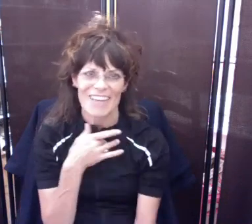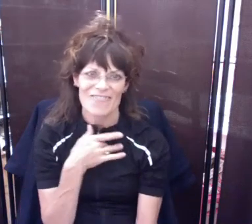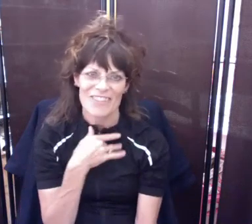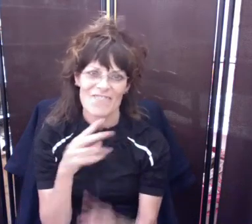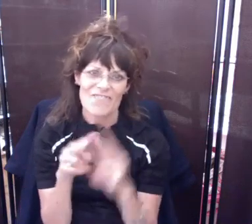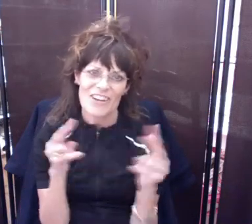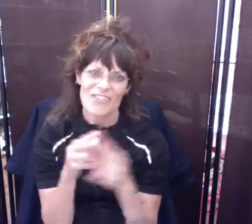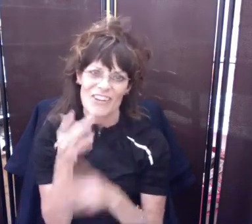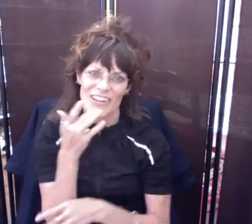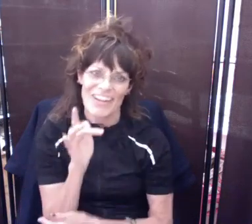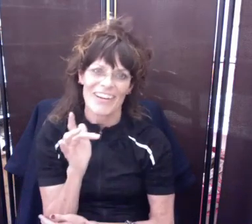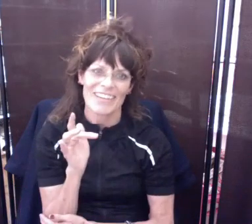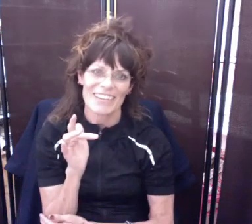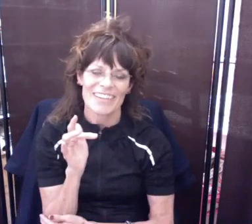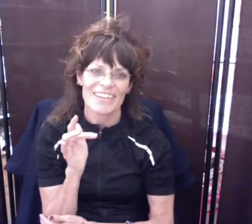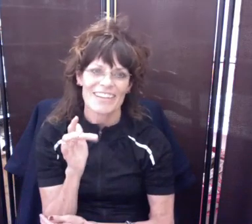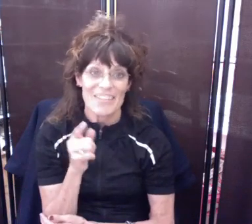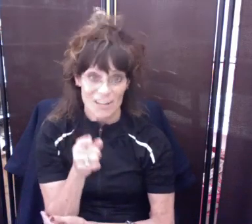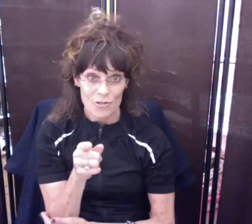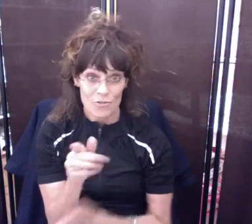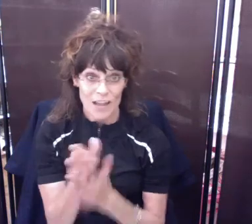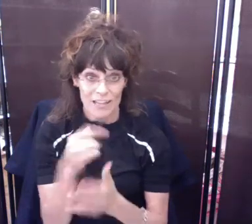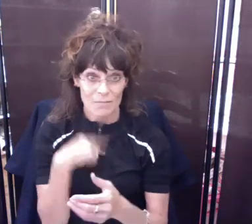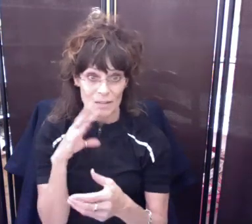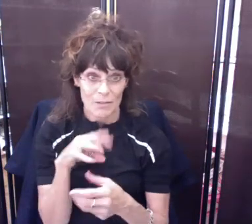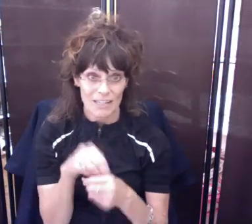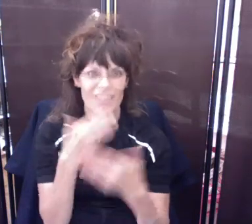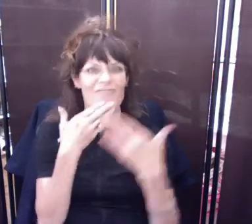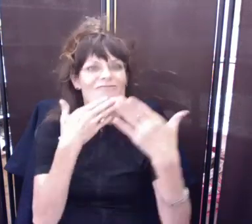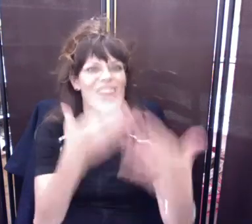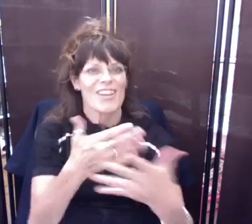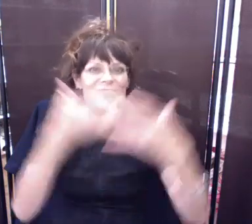lucky that you asked me to participate in this. Thank you very much.